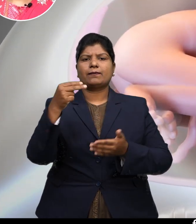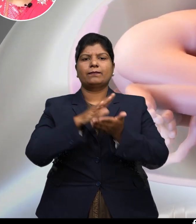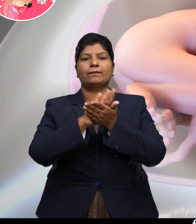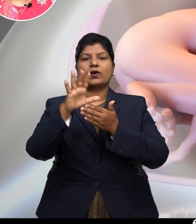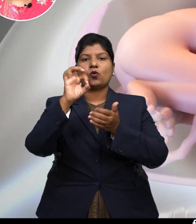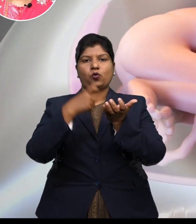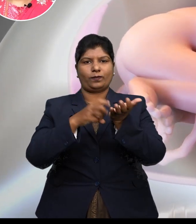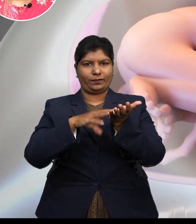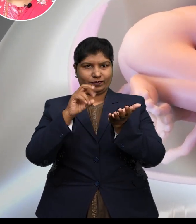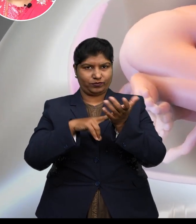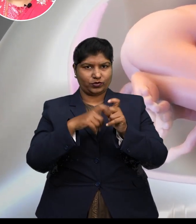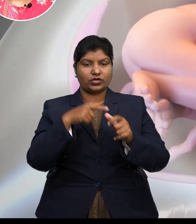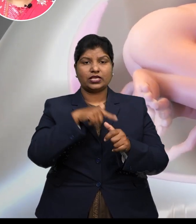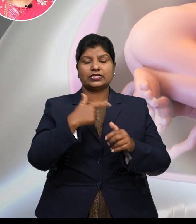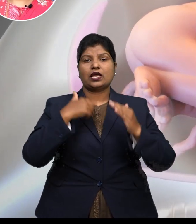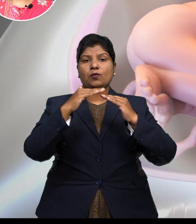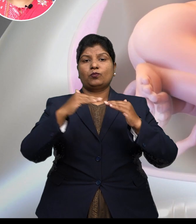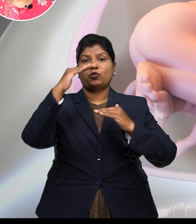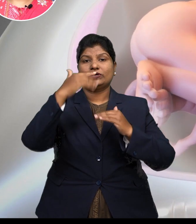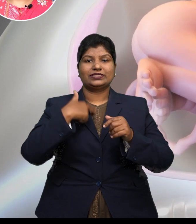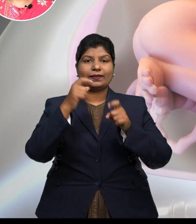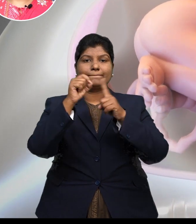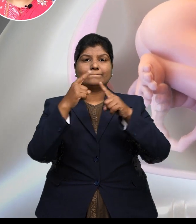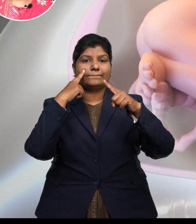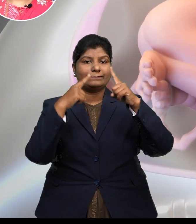from the posterior pituitary